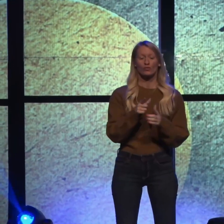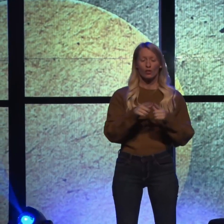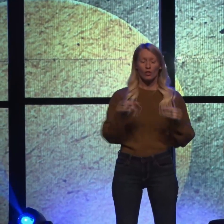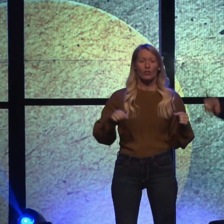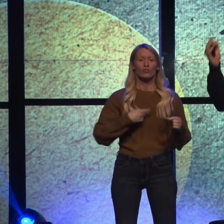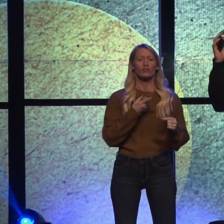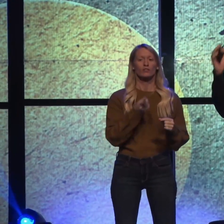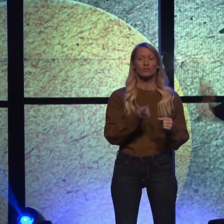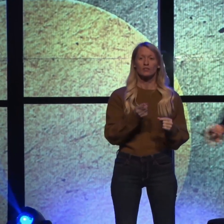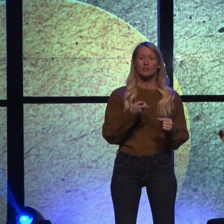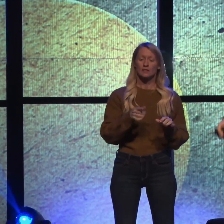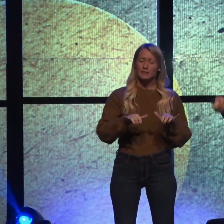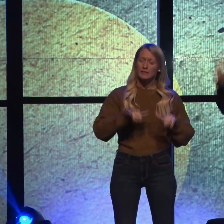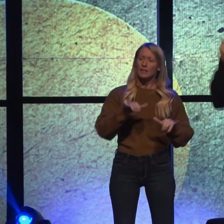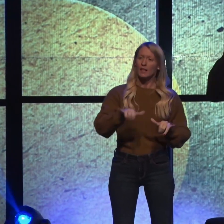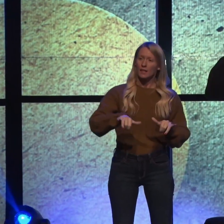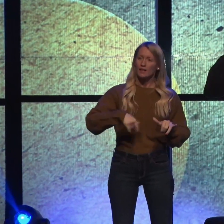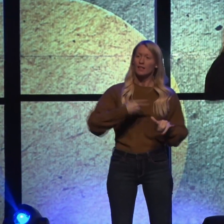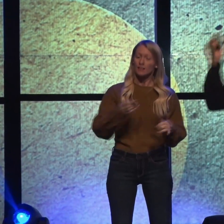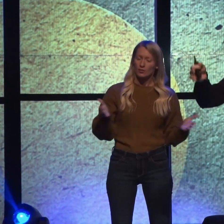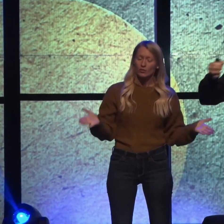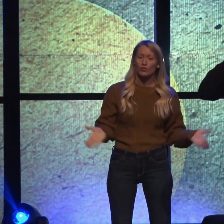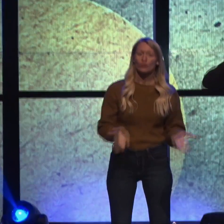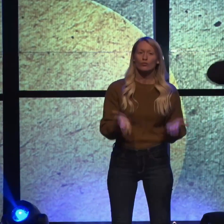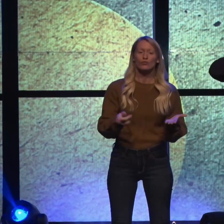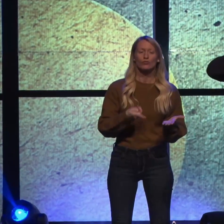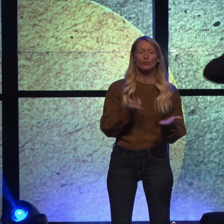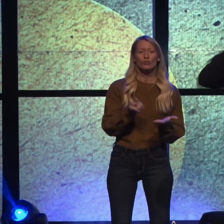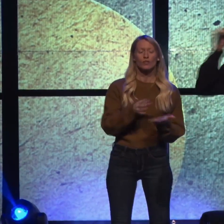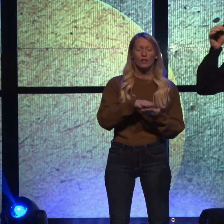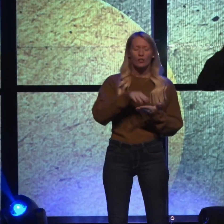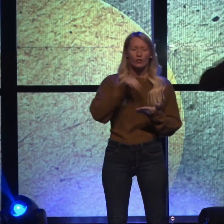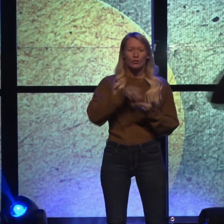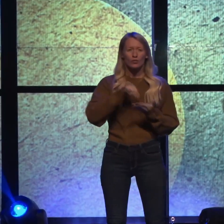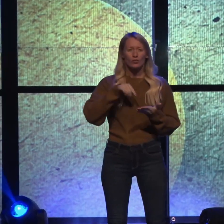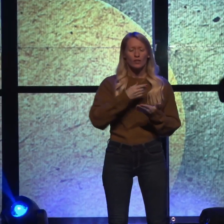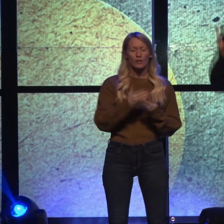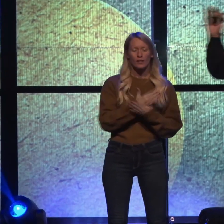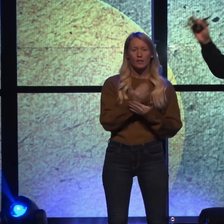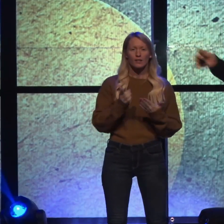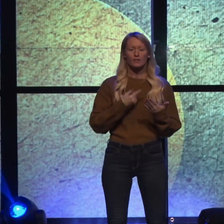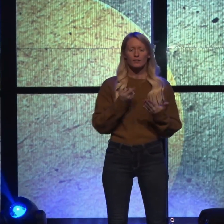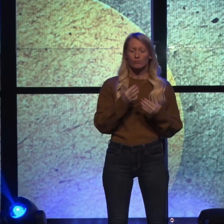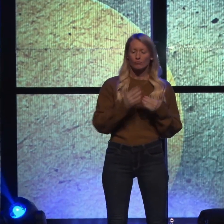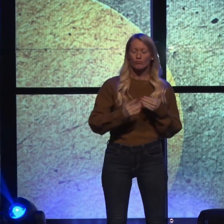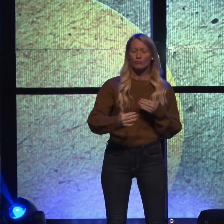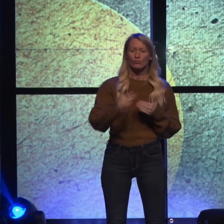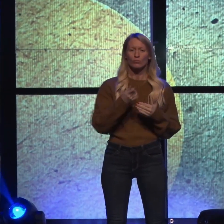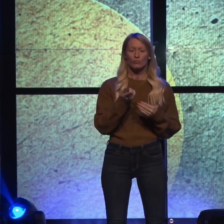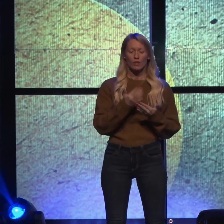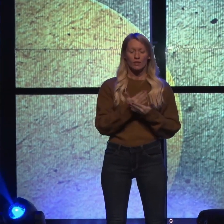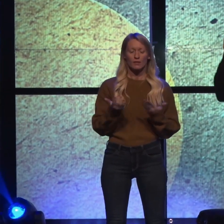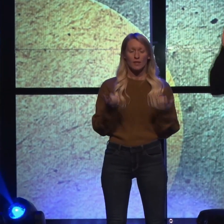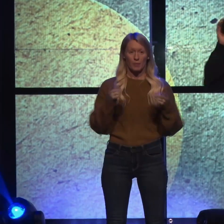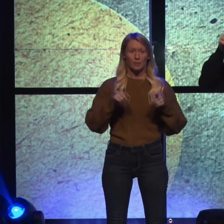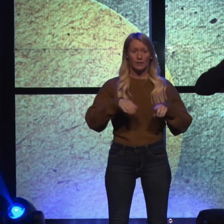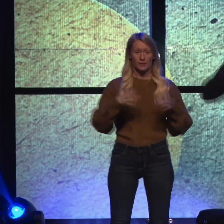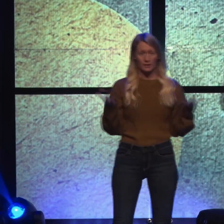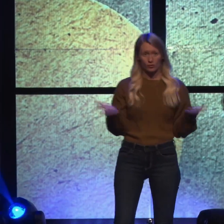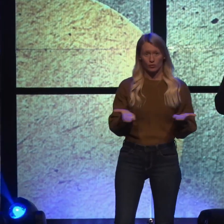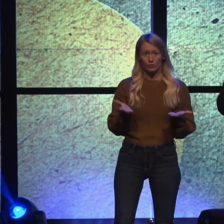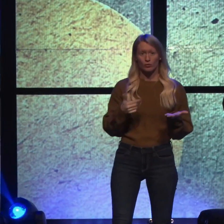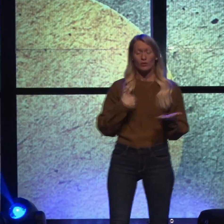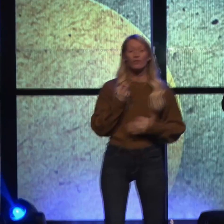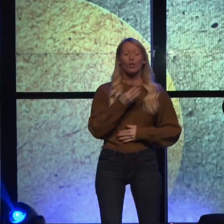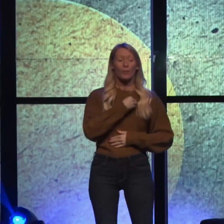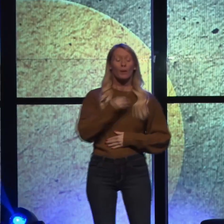around. I would encourage you to. You'll learn more about some of the things and where we're going and stuff that's happening. So, if you are a member,